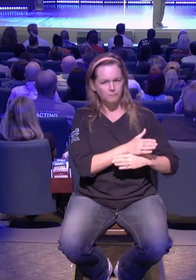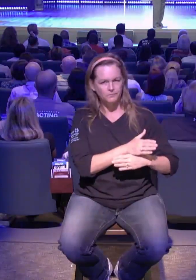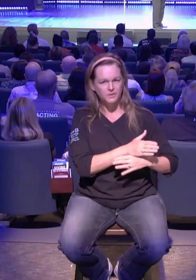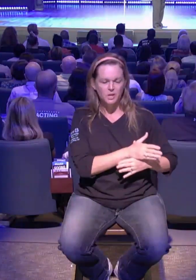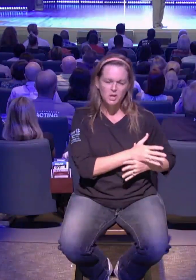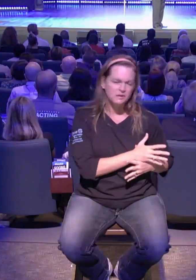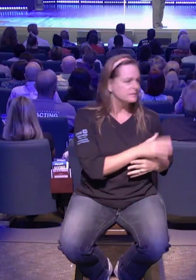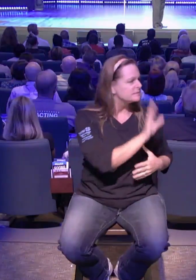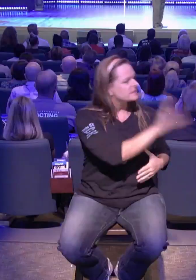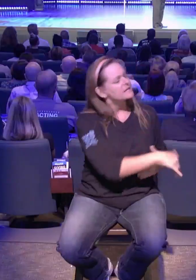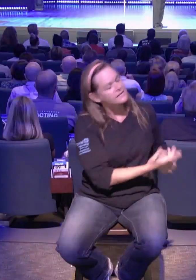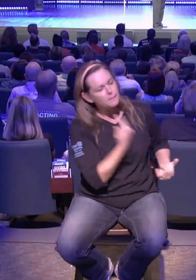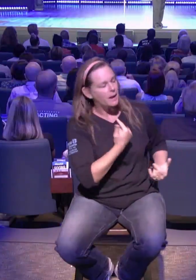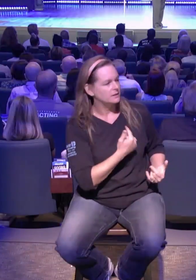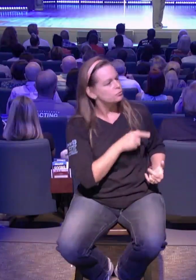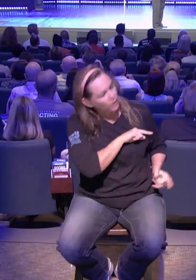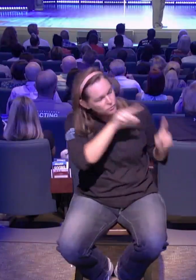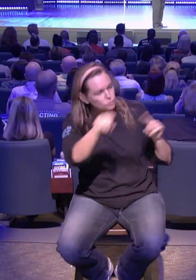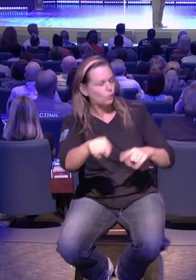Place.